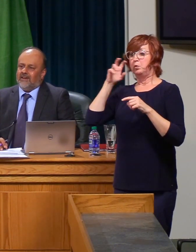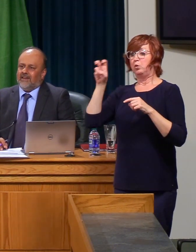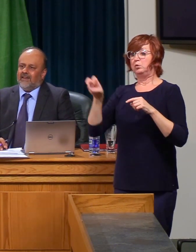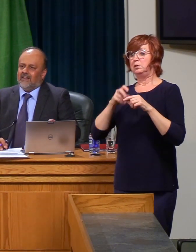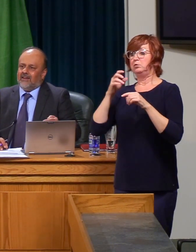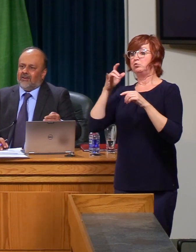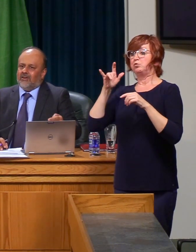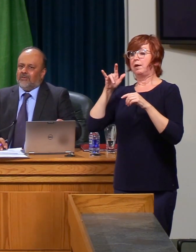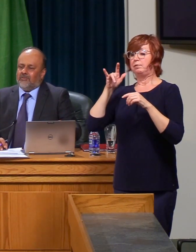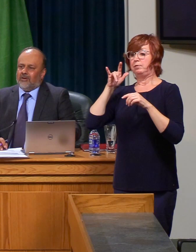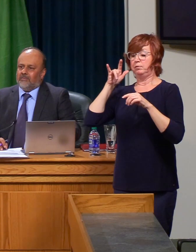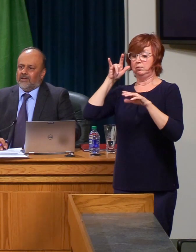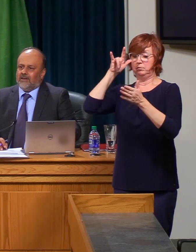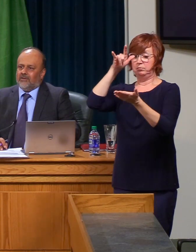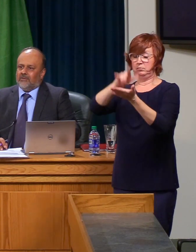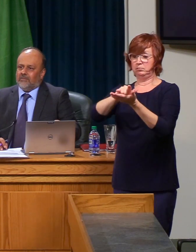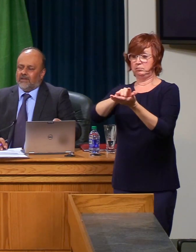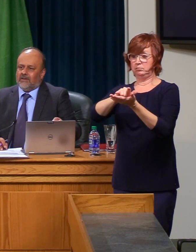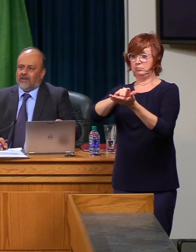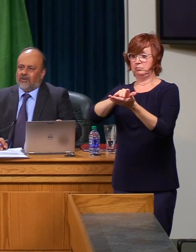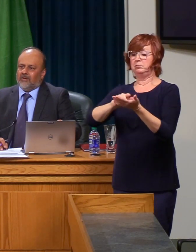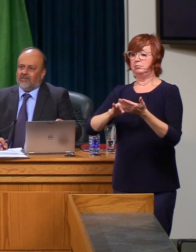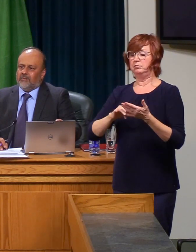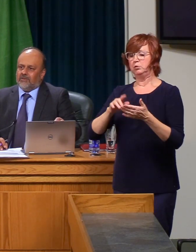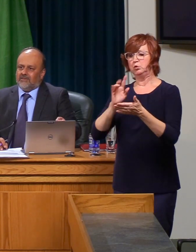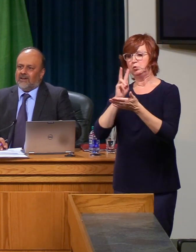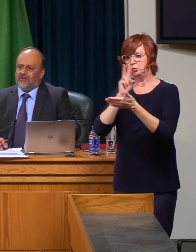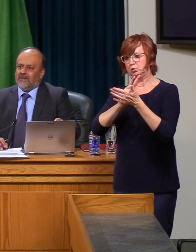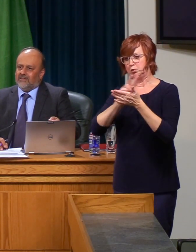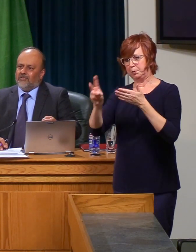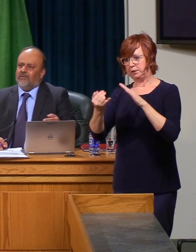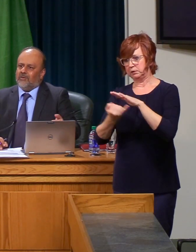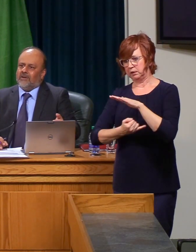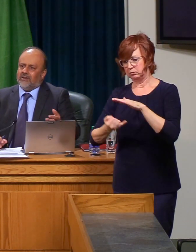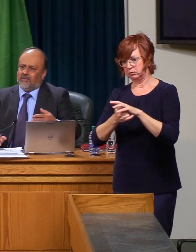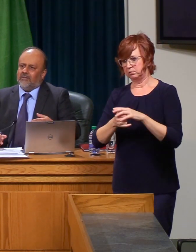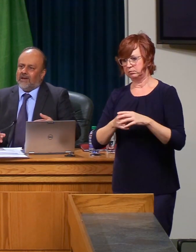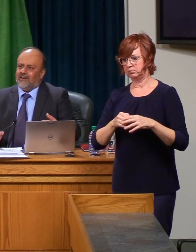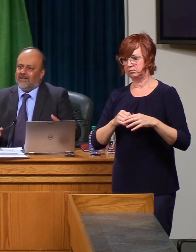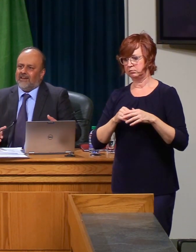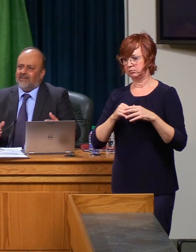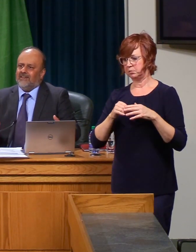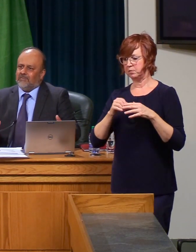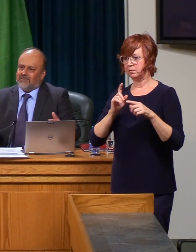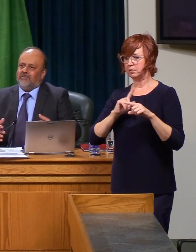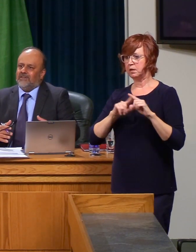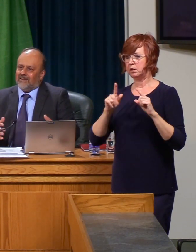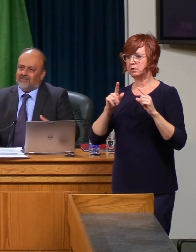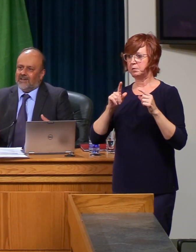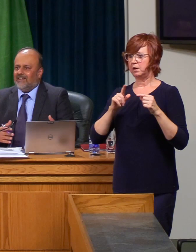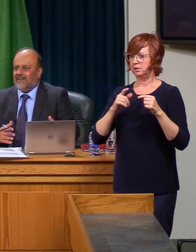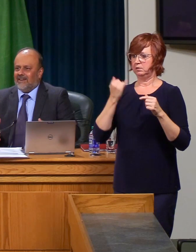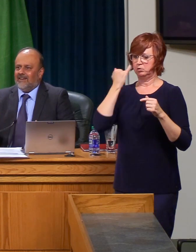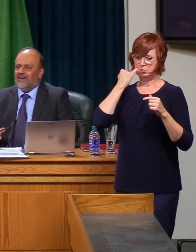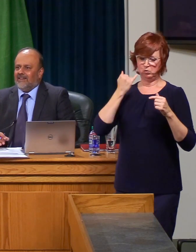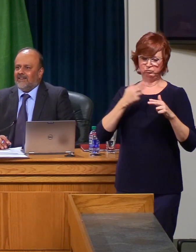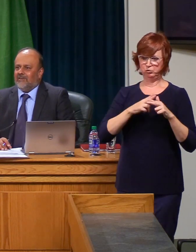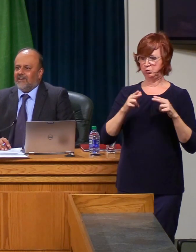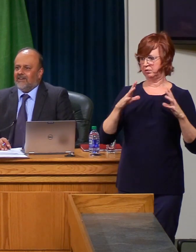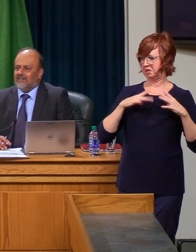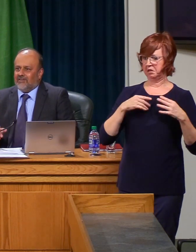short holiday or from a longer trip to the south, it's different from coming back internationally. The perception is really